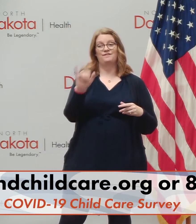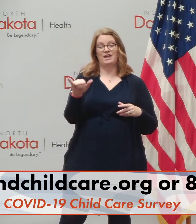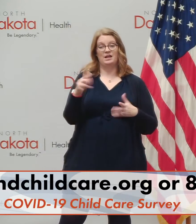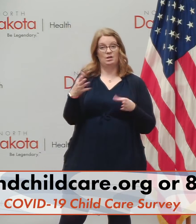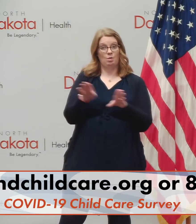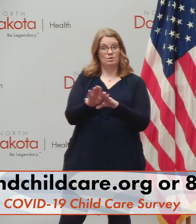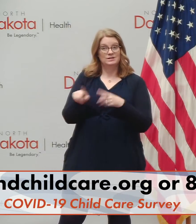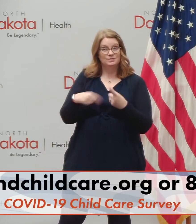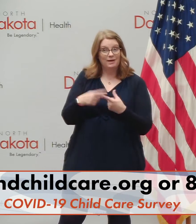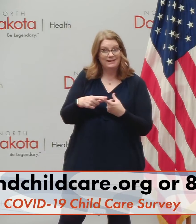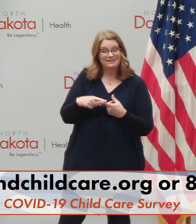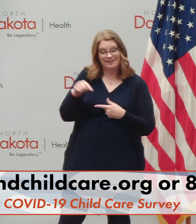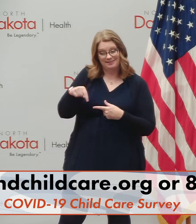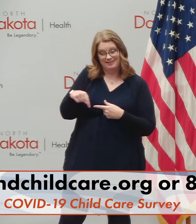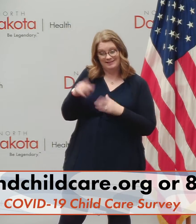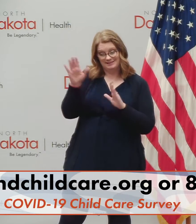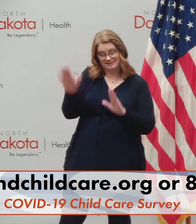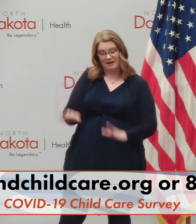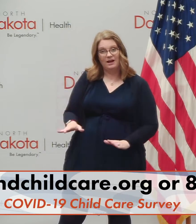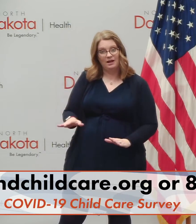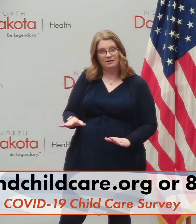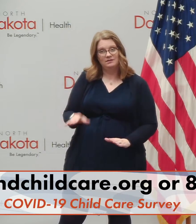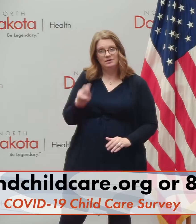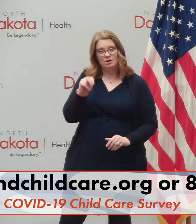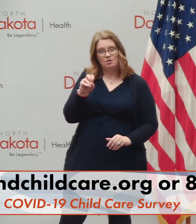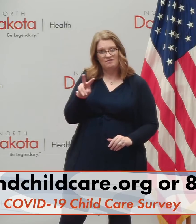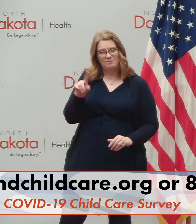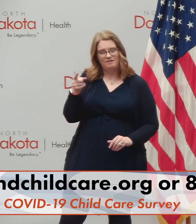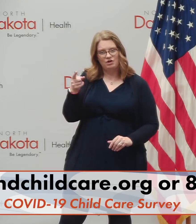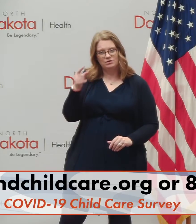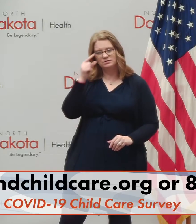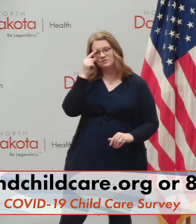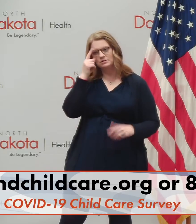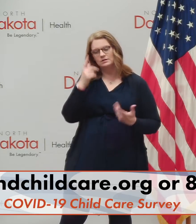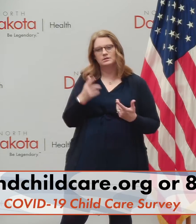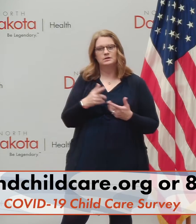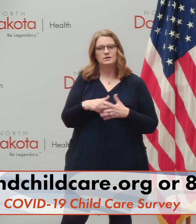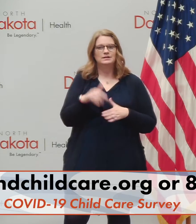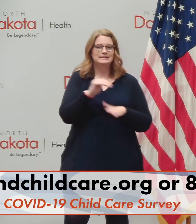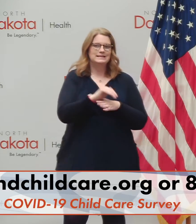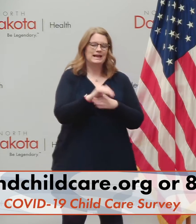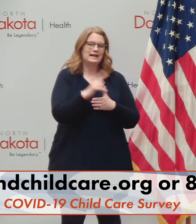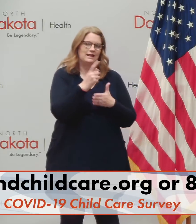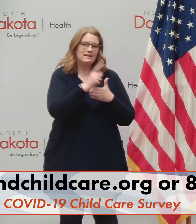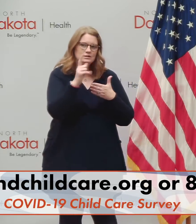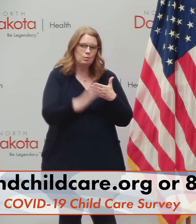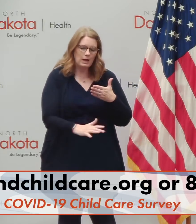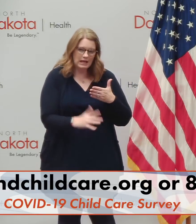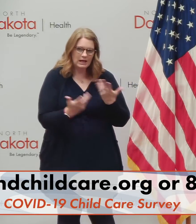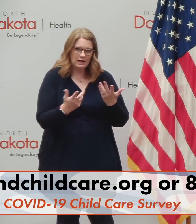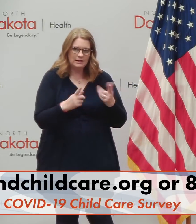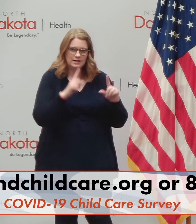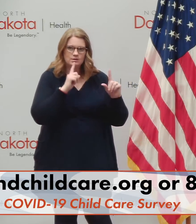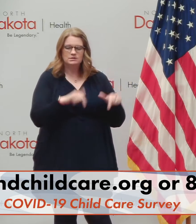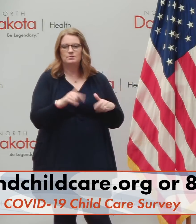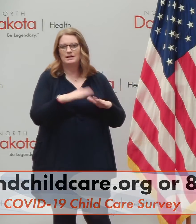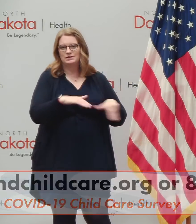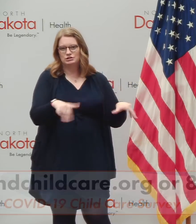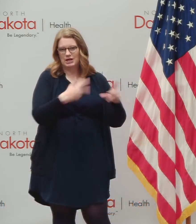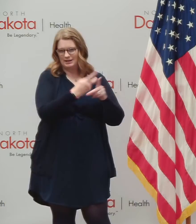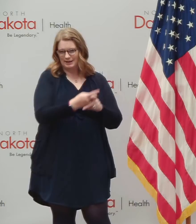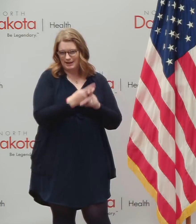this Sunday, November 1st. So you've got a few days. Take some time tonight or this weekend to respond to that child care